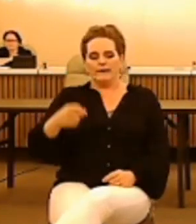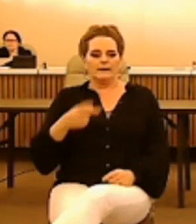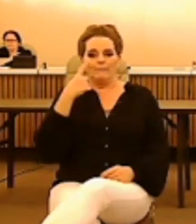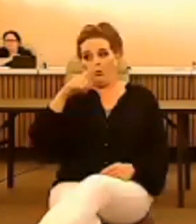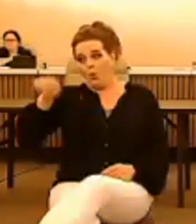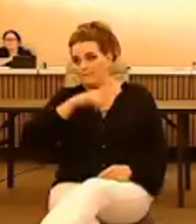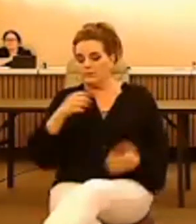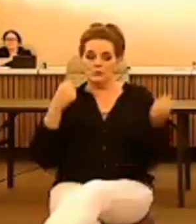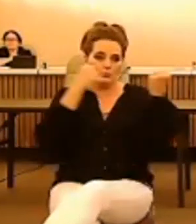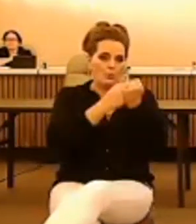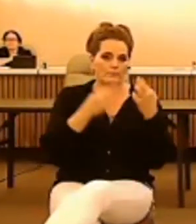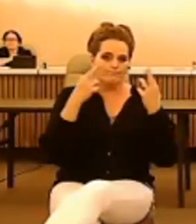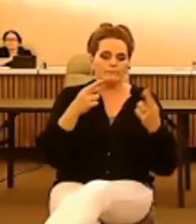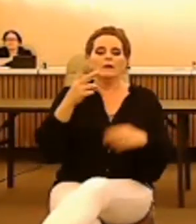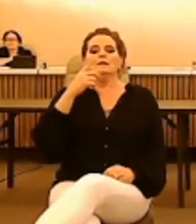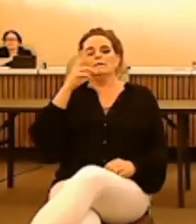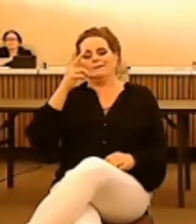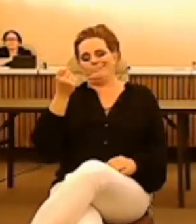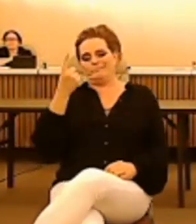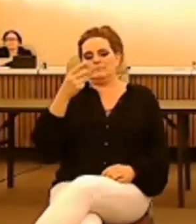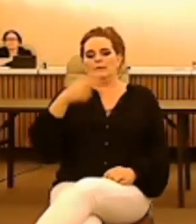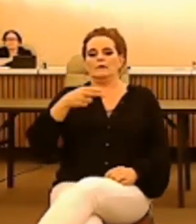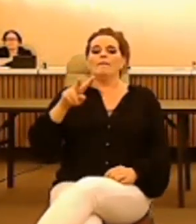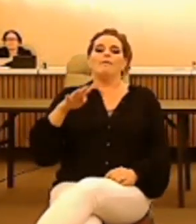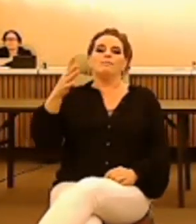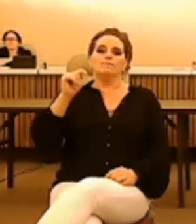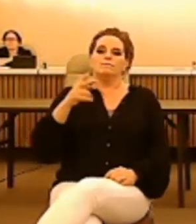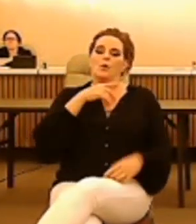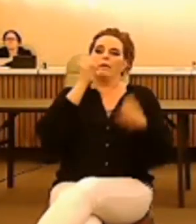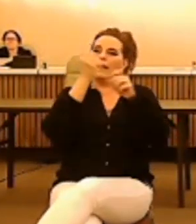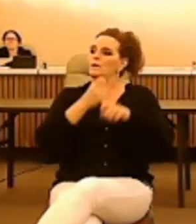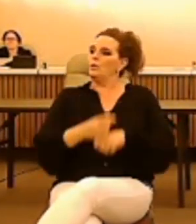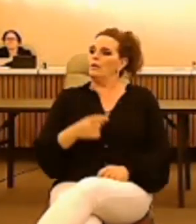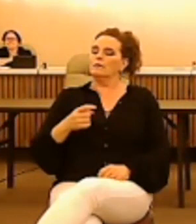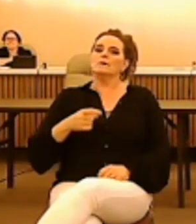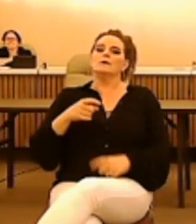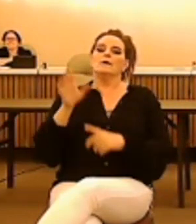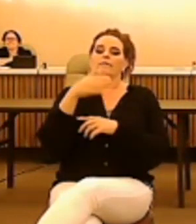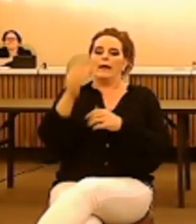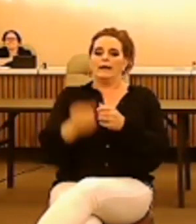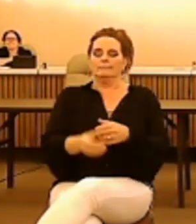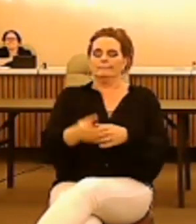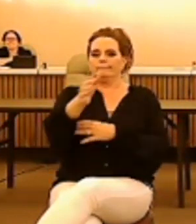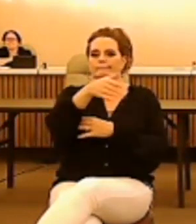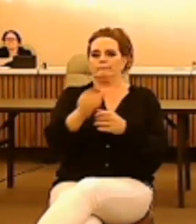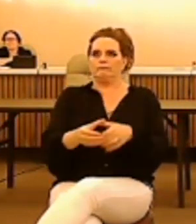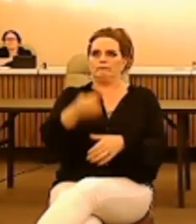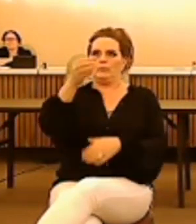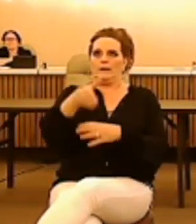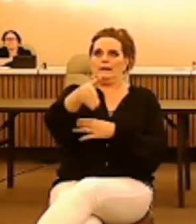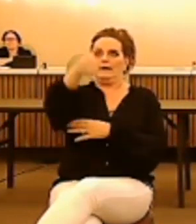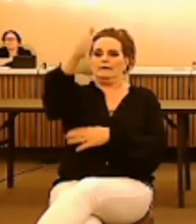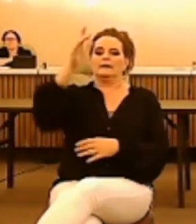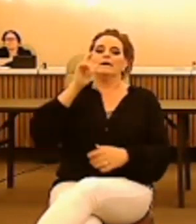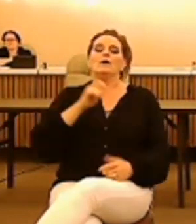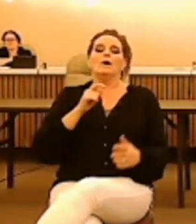your support, Henrietta's 4th annual Pride flag raising here out in Town Hall. The proposed date